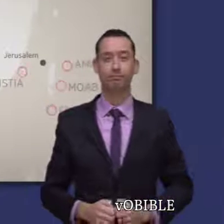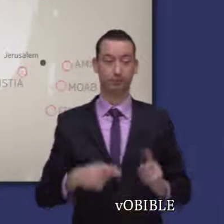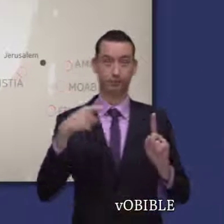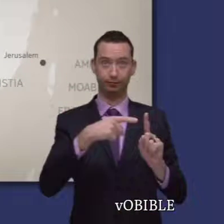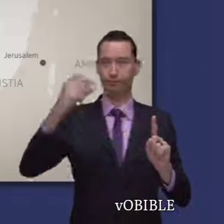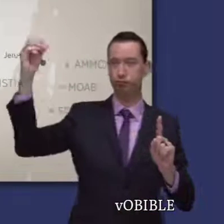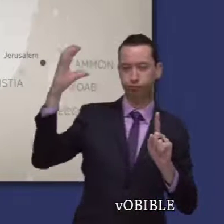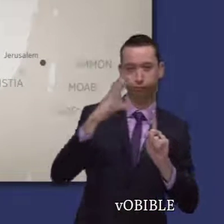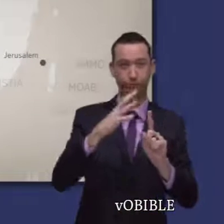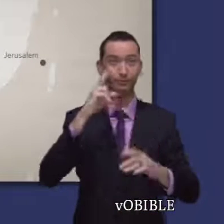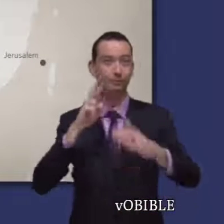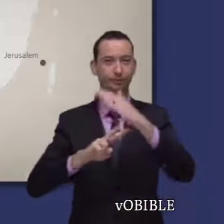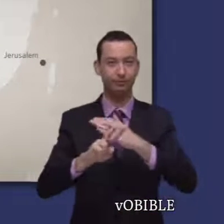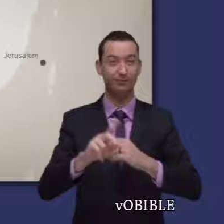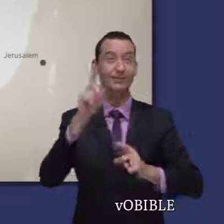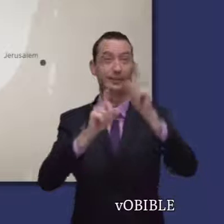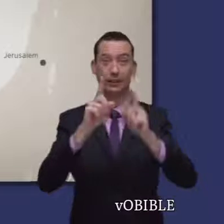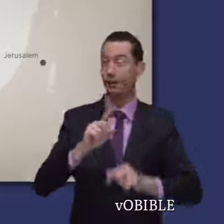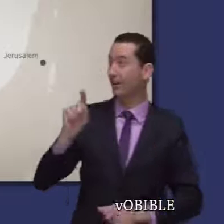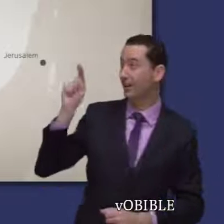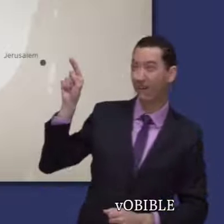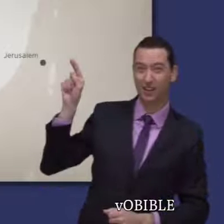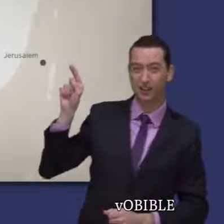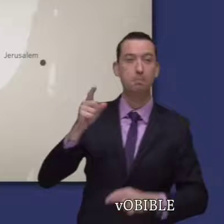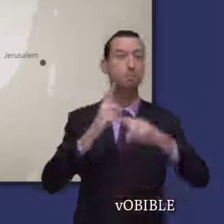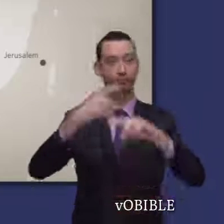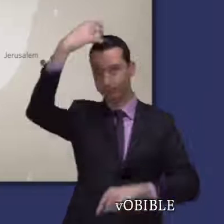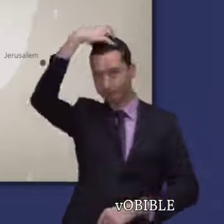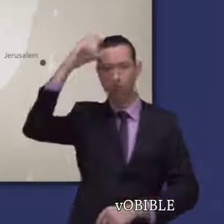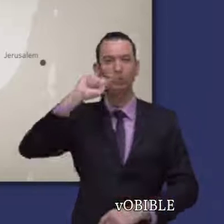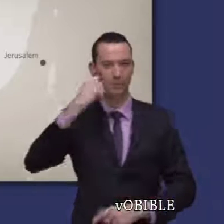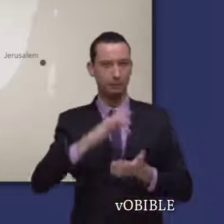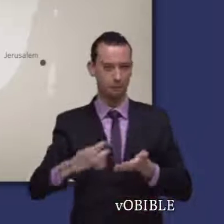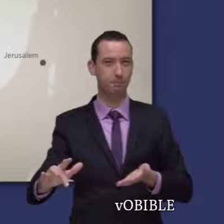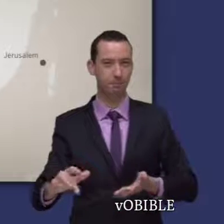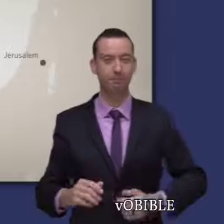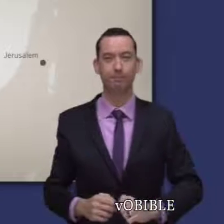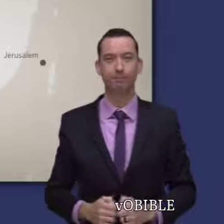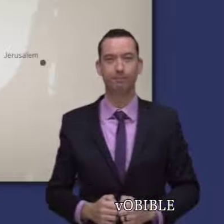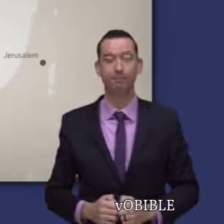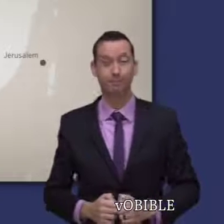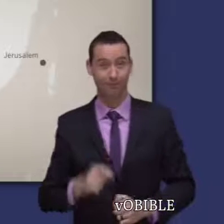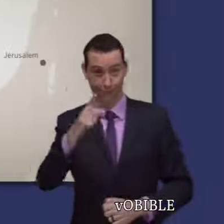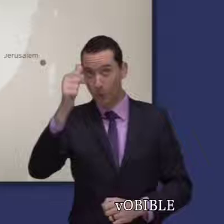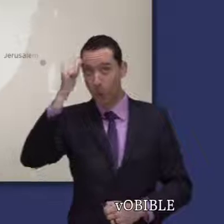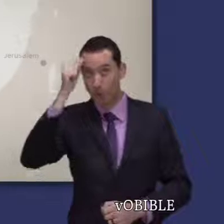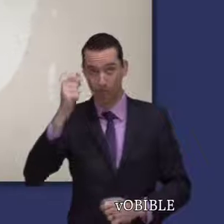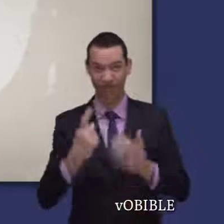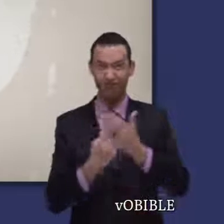his people. Through Ezekiel, Jehovah foretells destruction for the city of Tyre and her king.